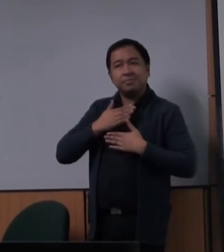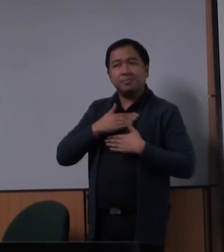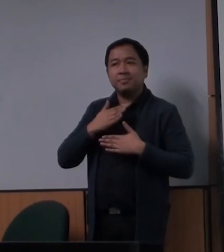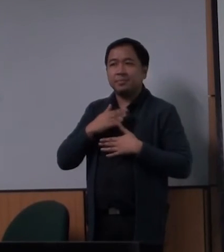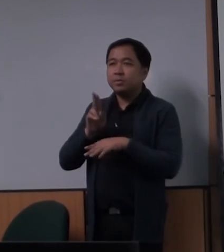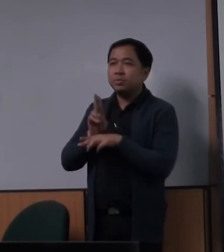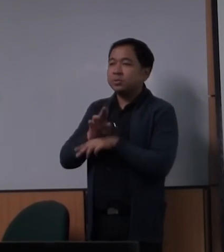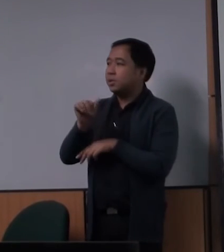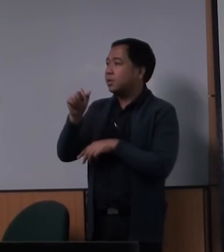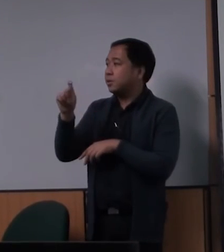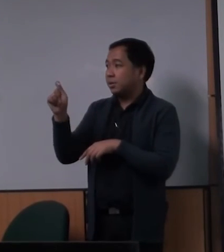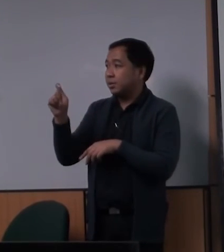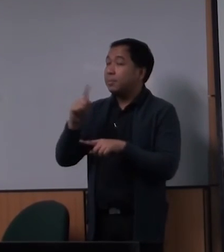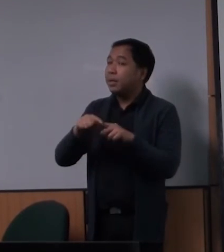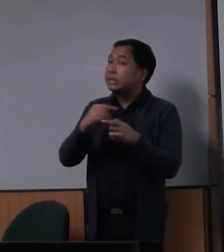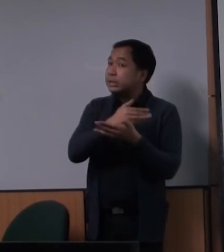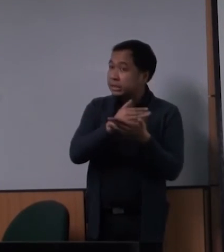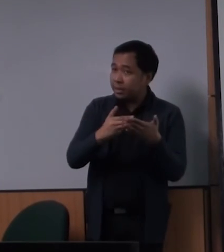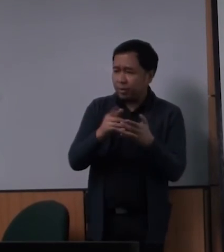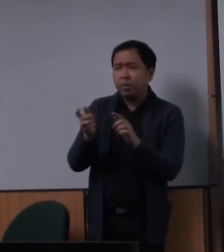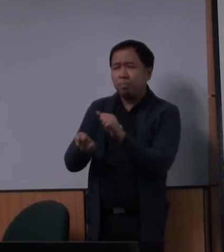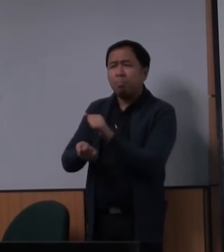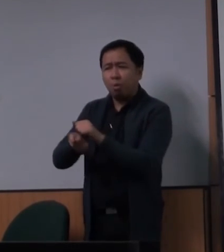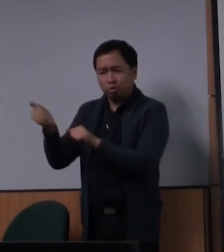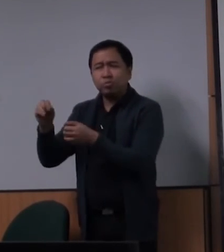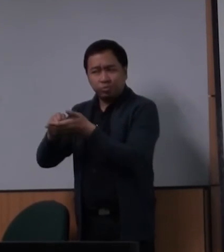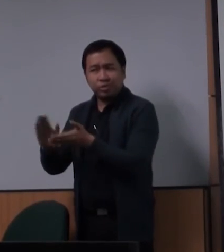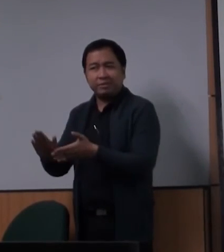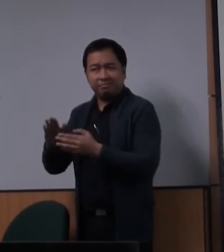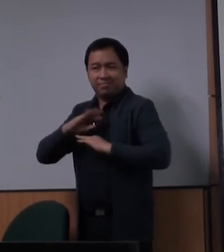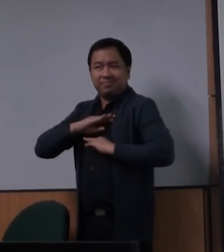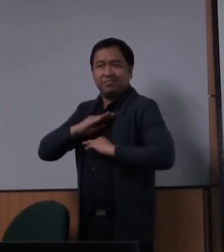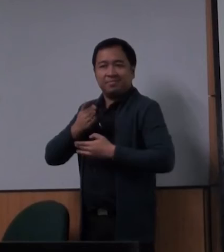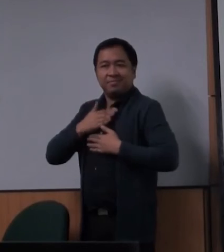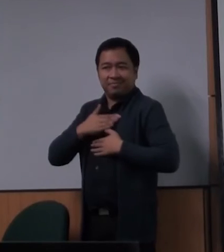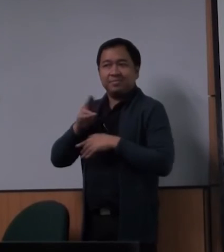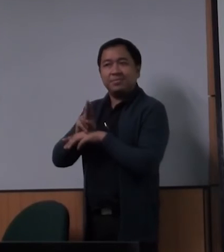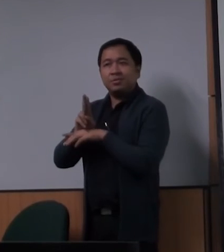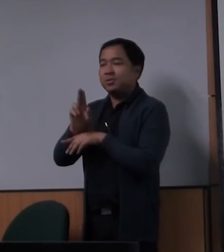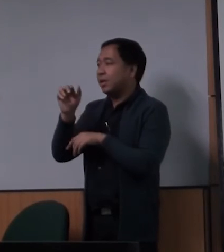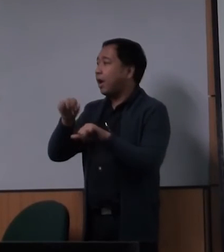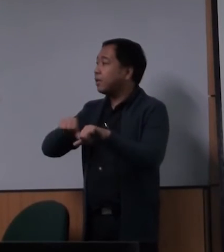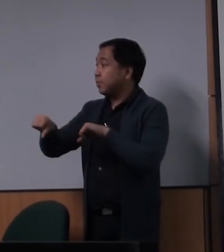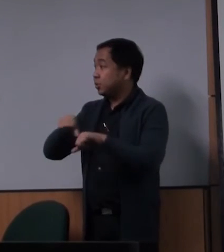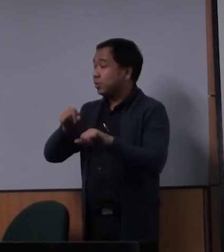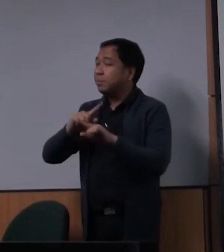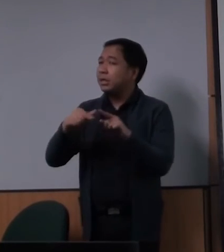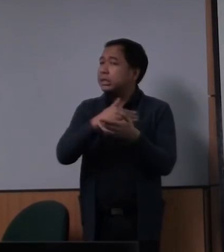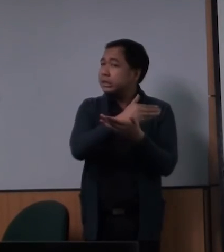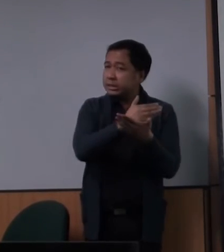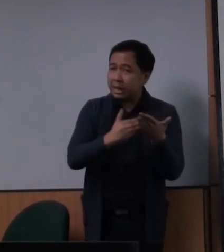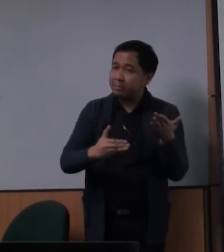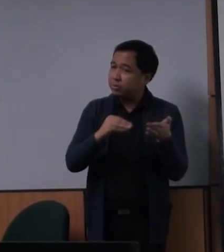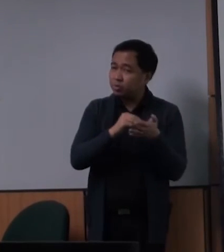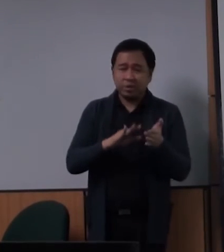having that ATP, but there are some, most of the students happy, but there are some have a reaction,